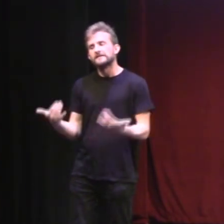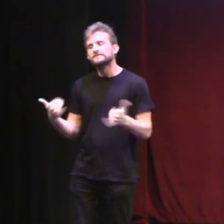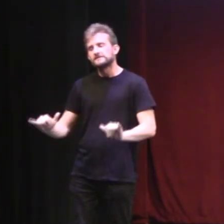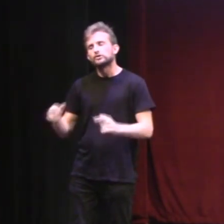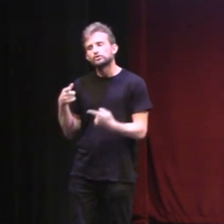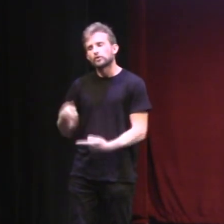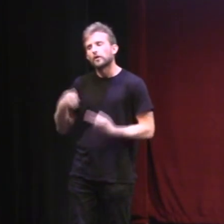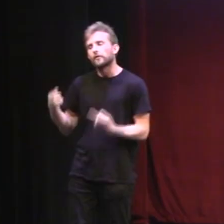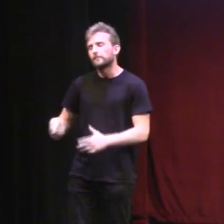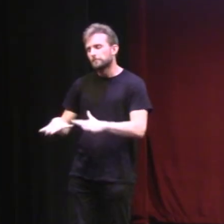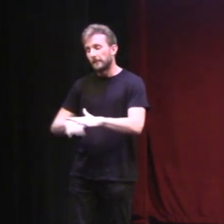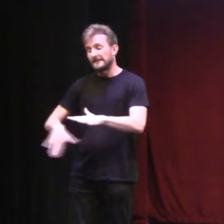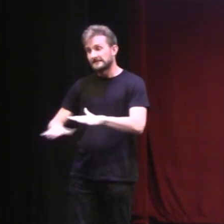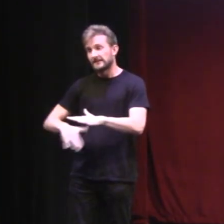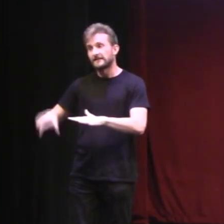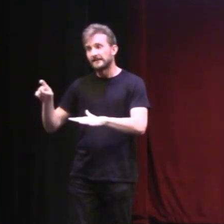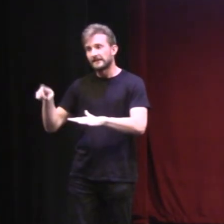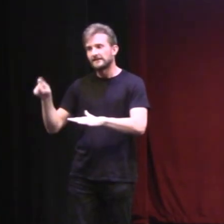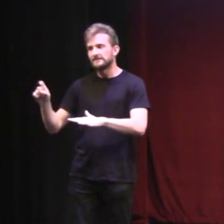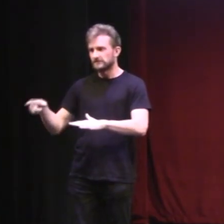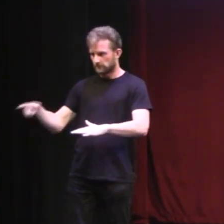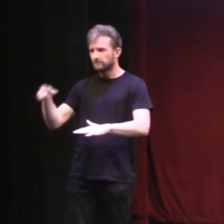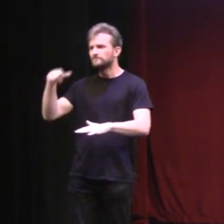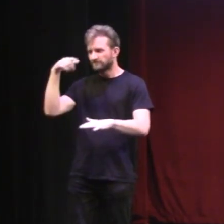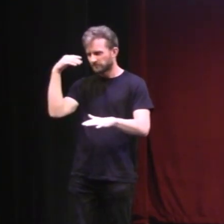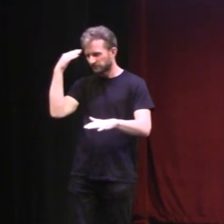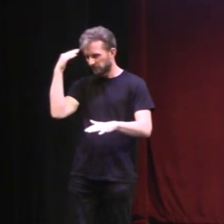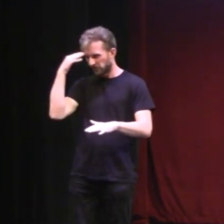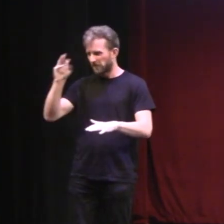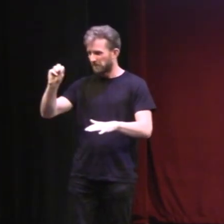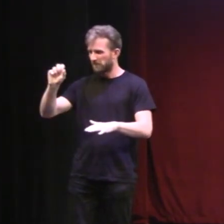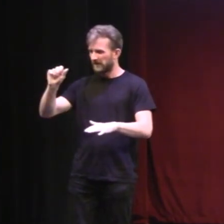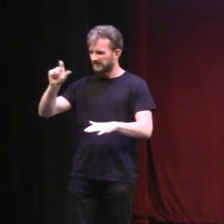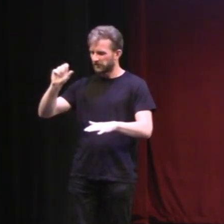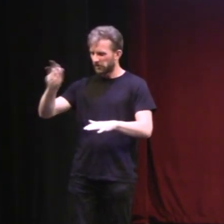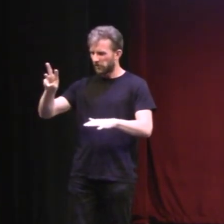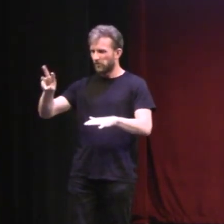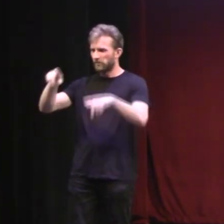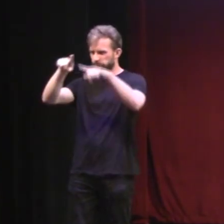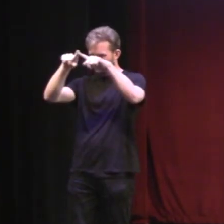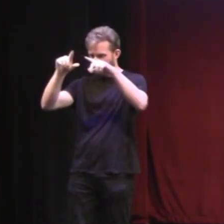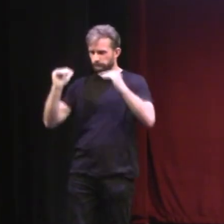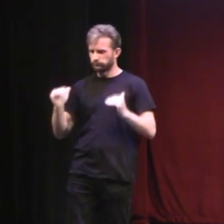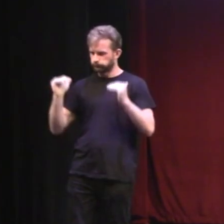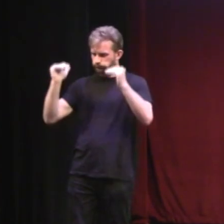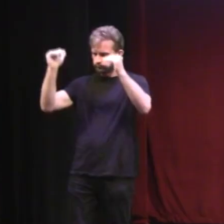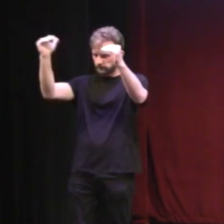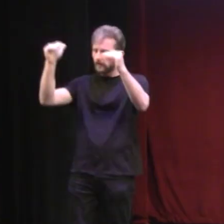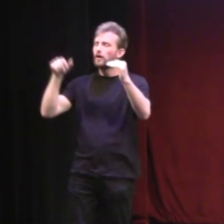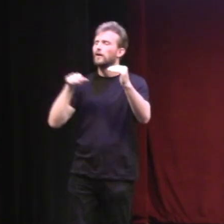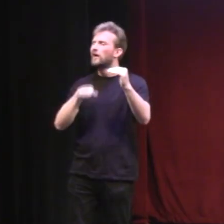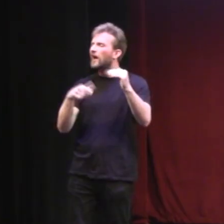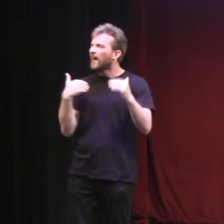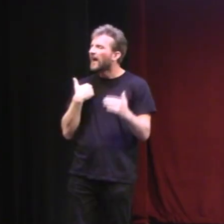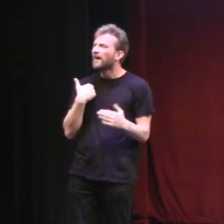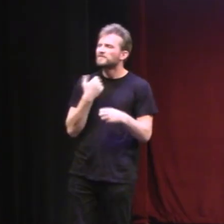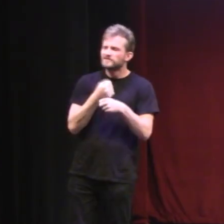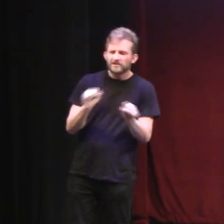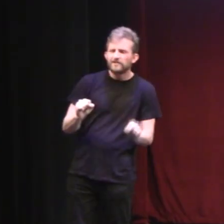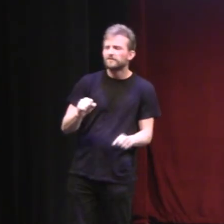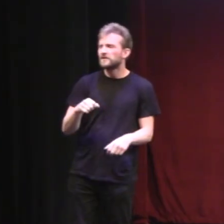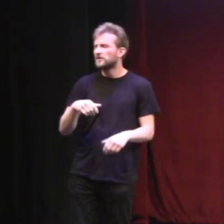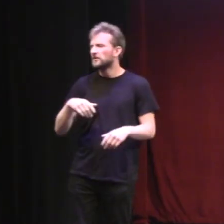She has safety, security, she has enough food, water, access to those basic